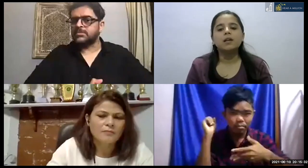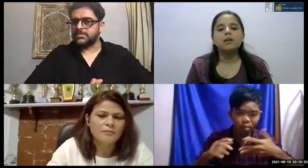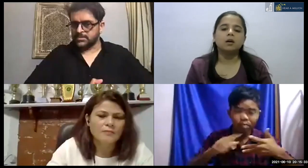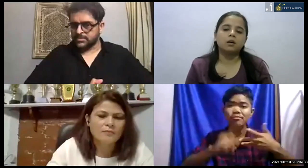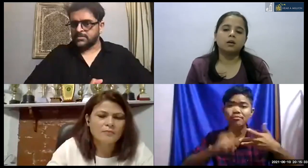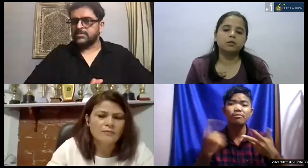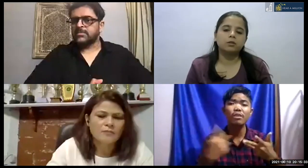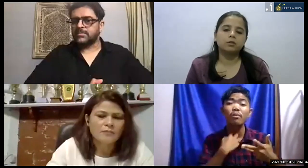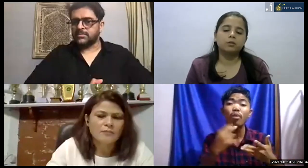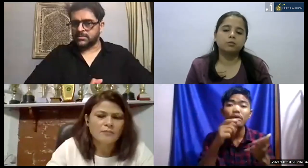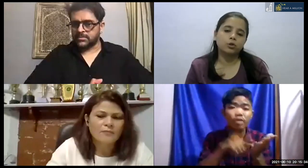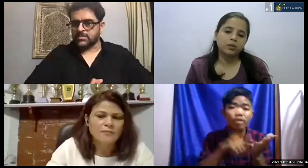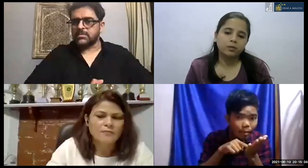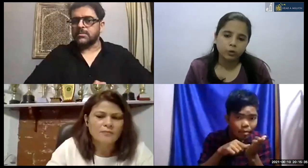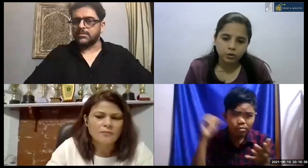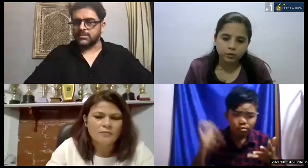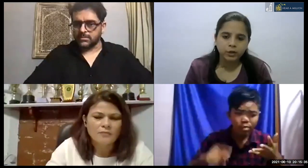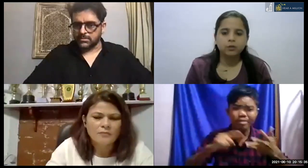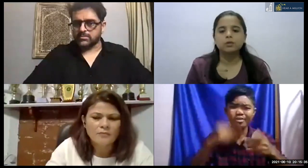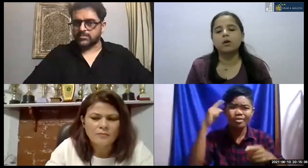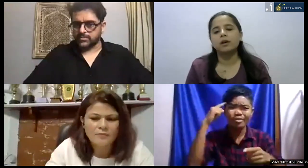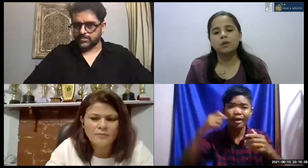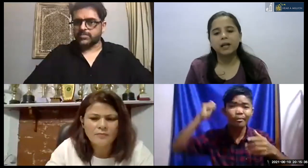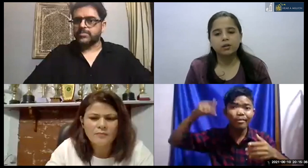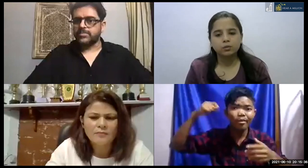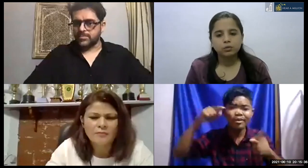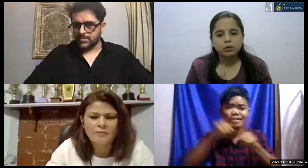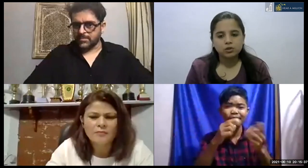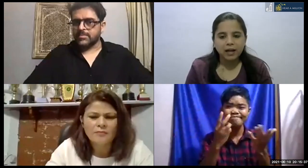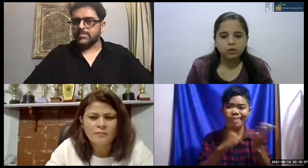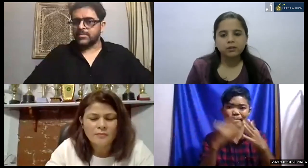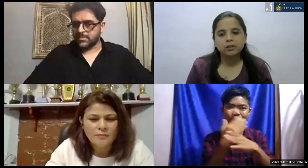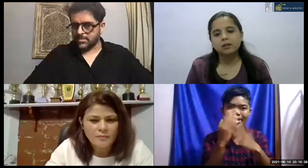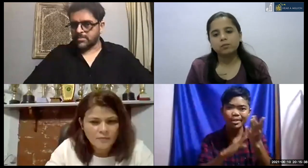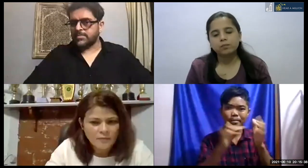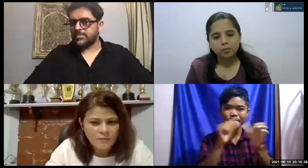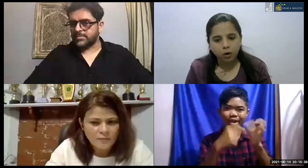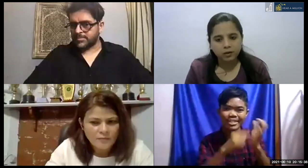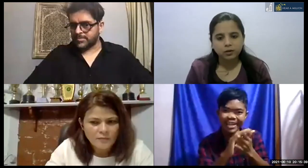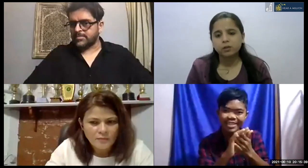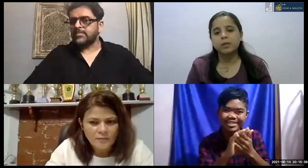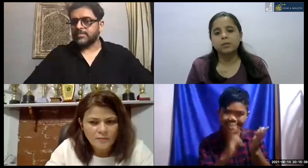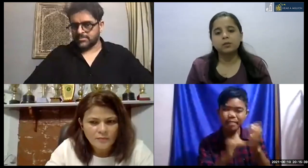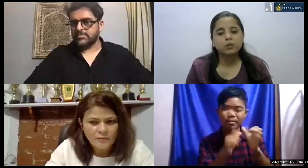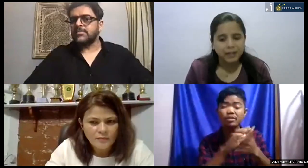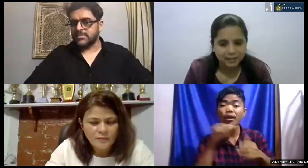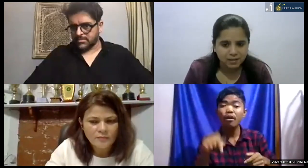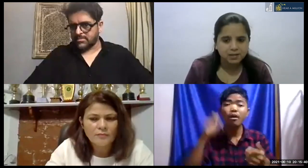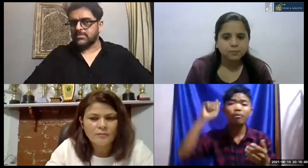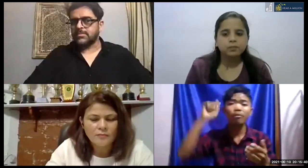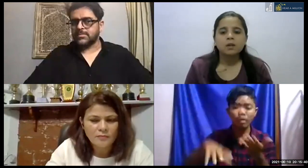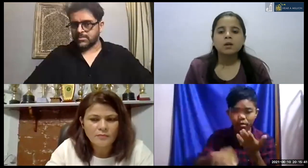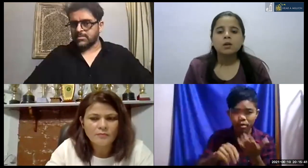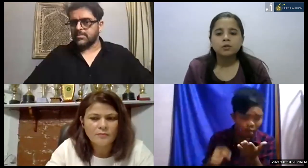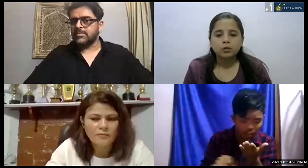to show the YouTube videos, or I would like to chat on the box, or maybe through the